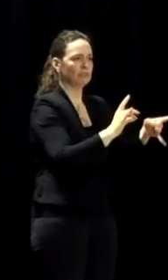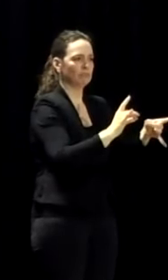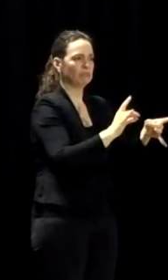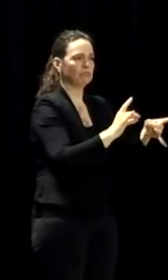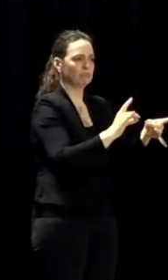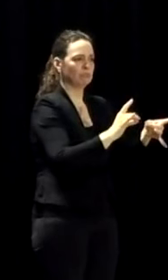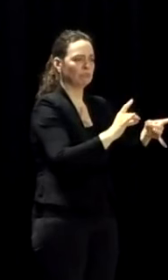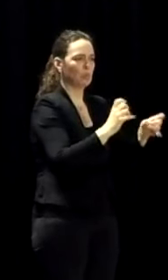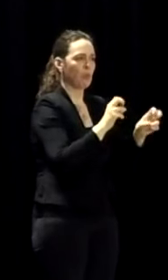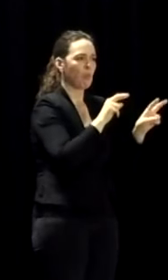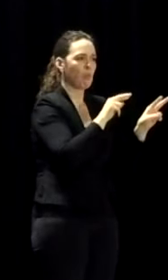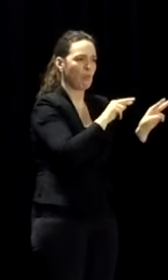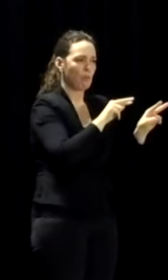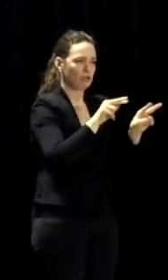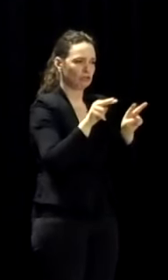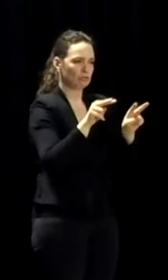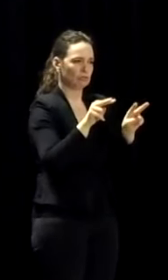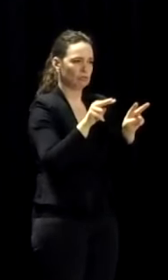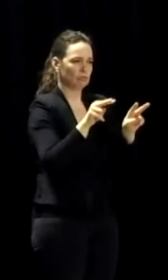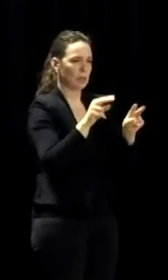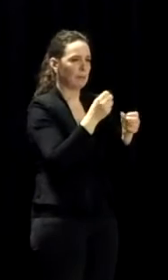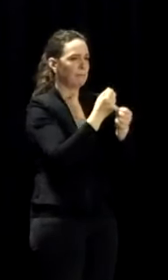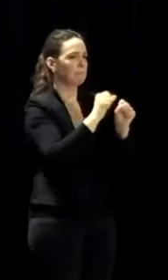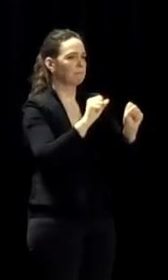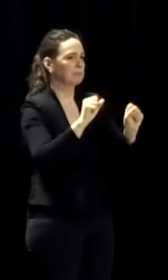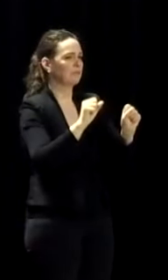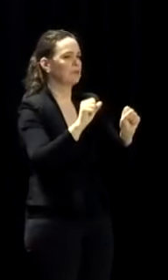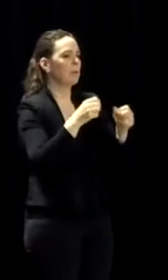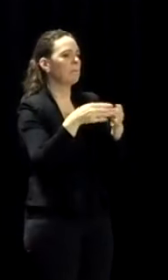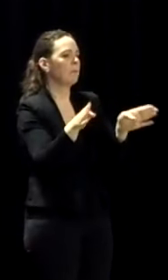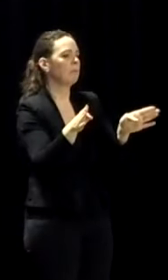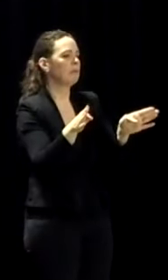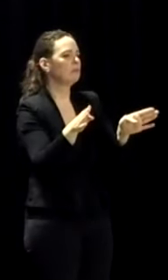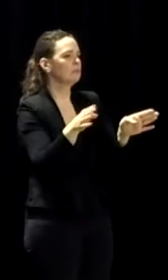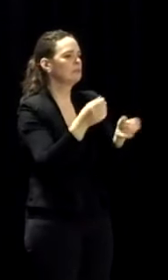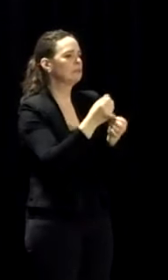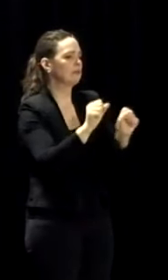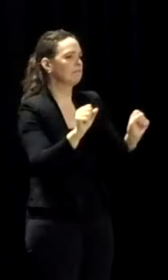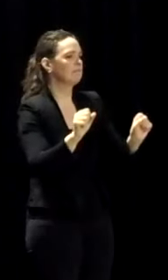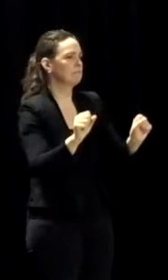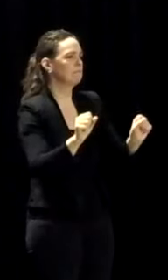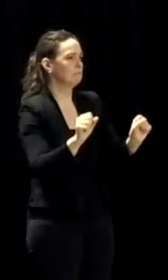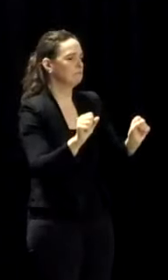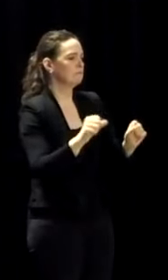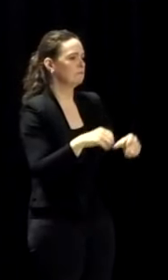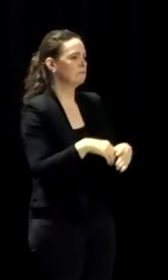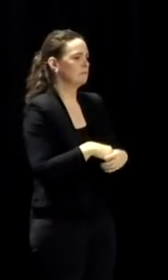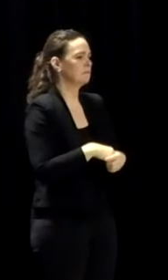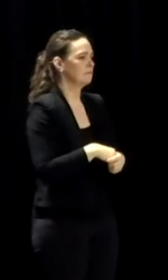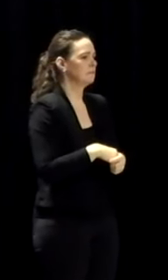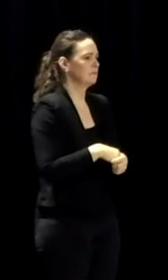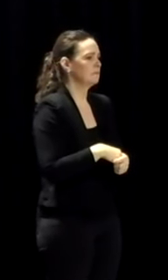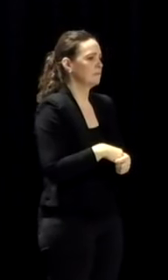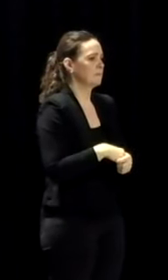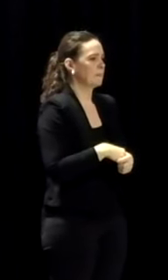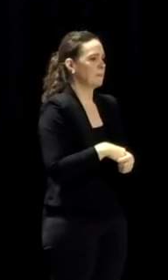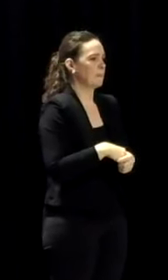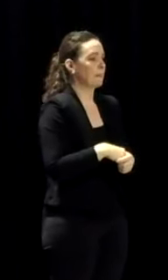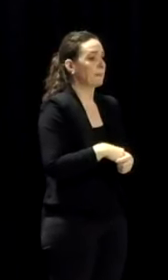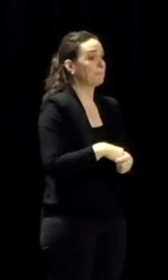safety as we move forward in this situation. And I can tell you, as you've heard me say before, we